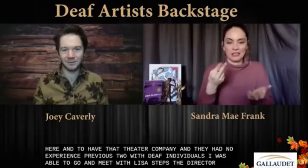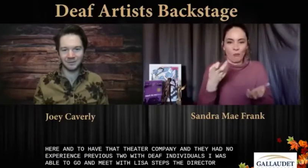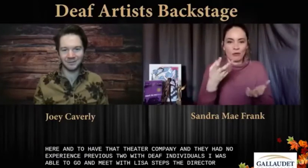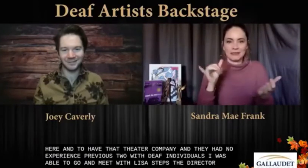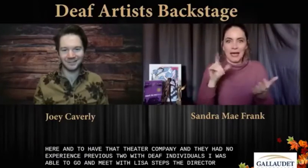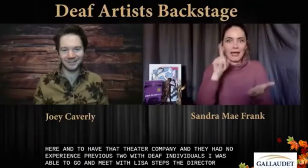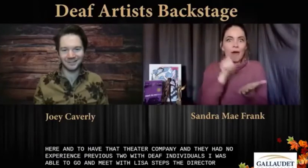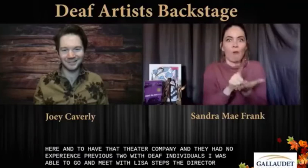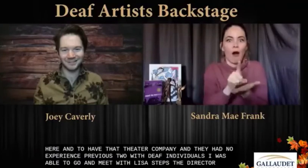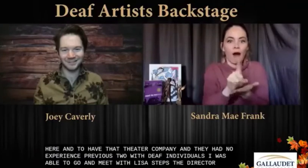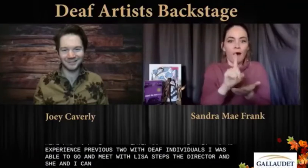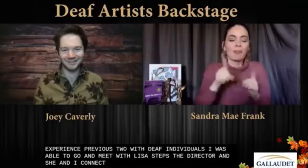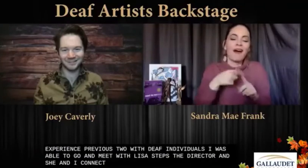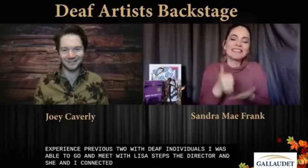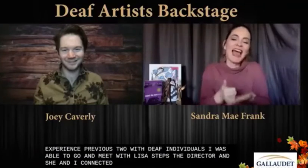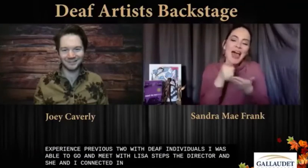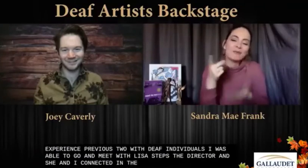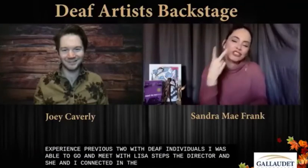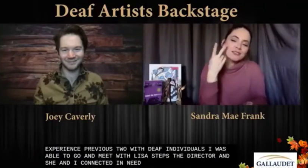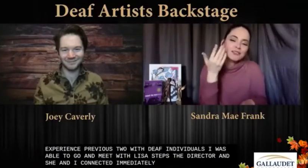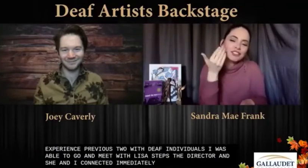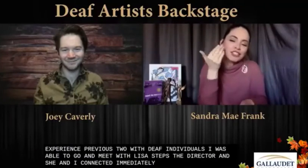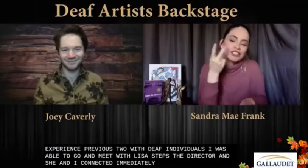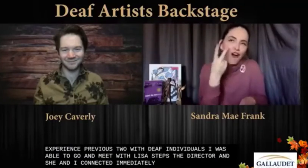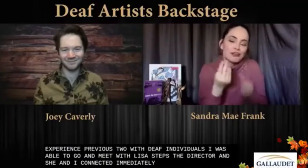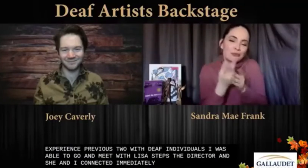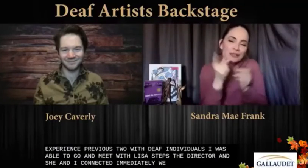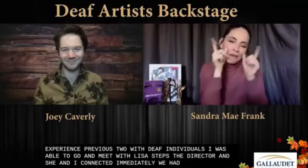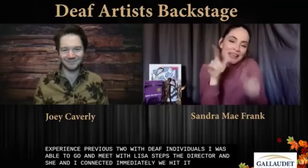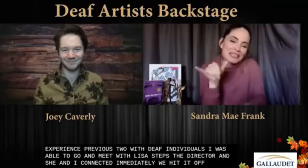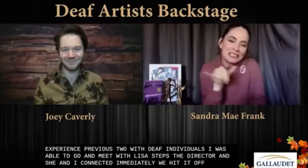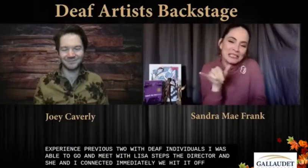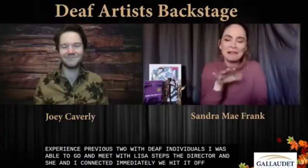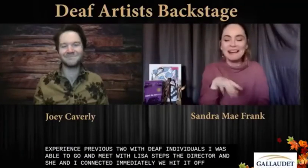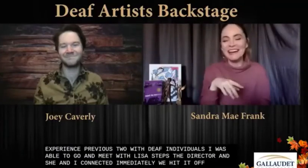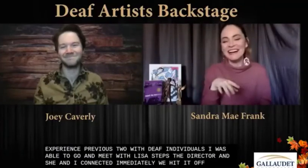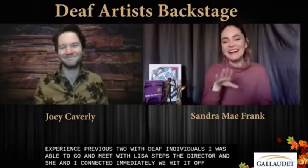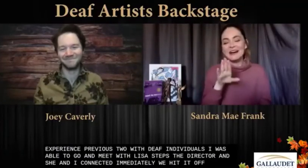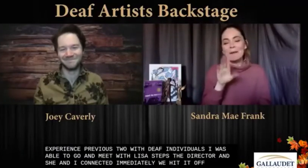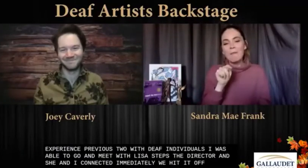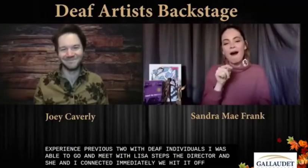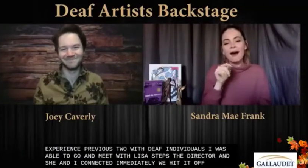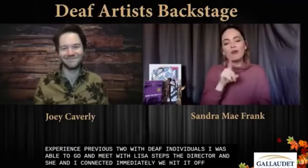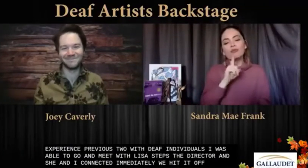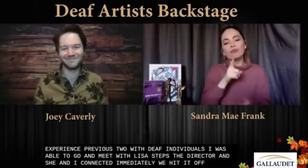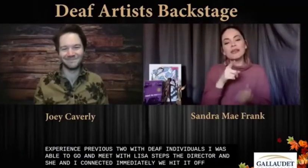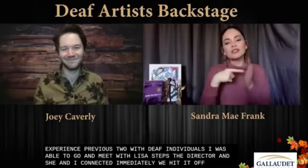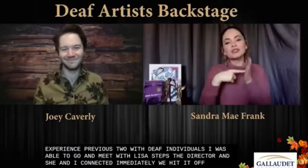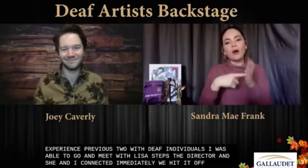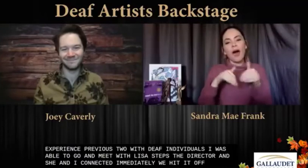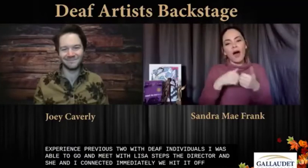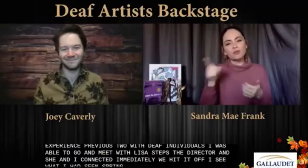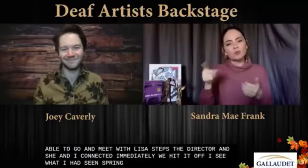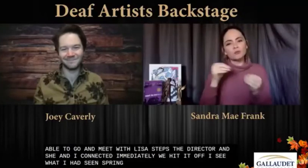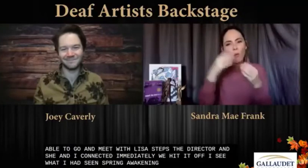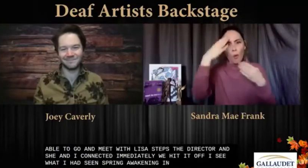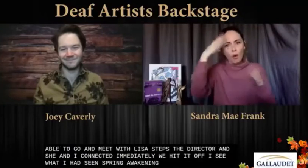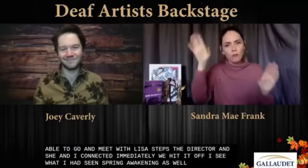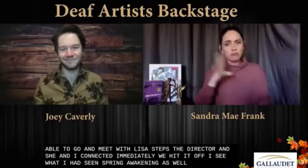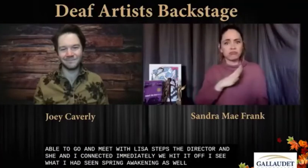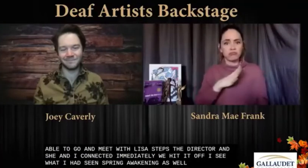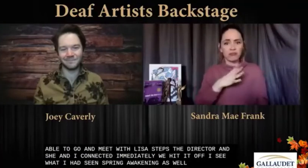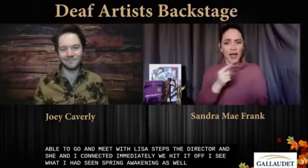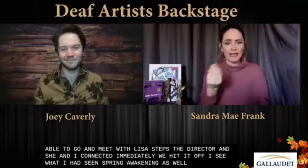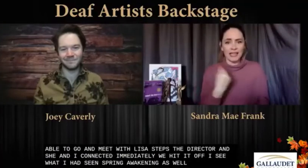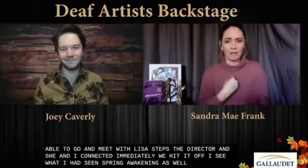and she and I connected immediately we hit it off and she was familiar had seen spring awakening as well